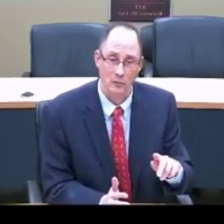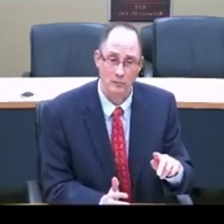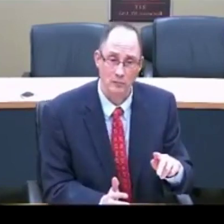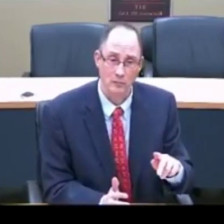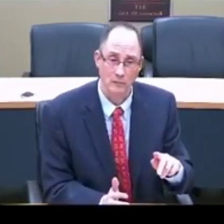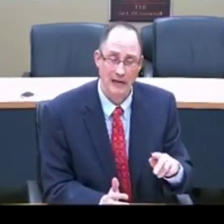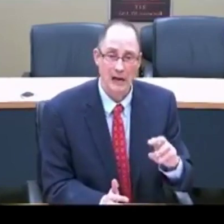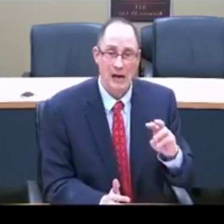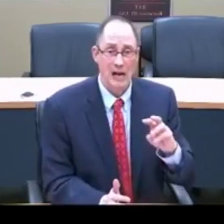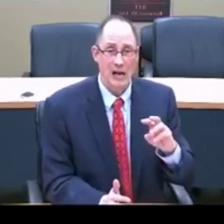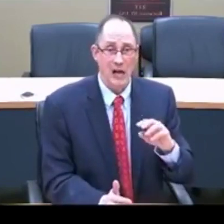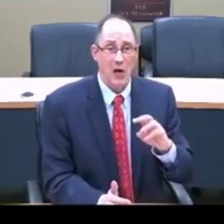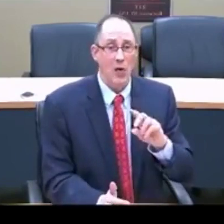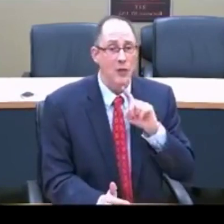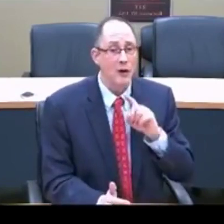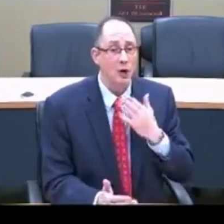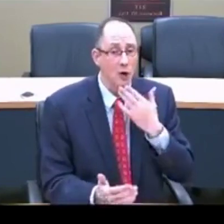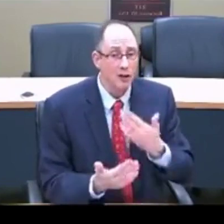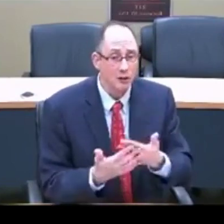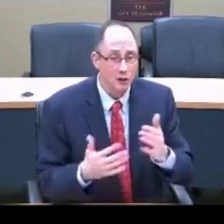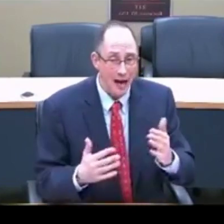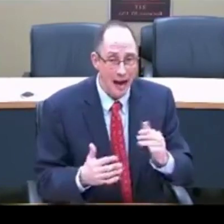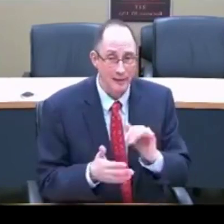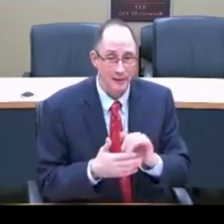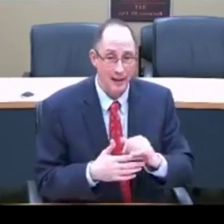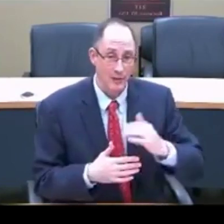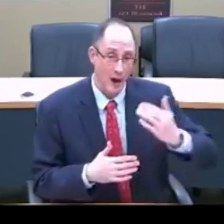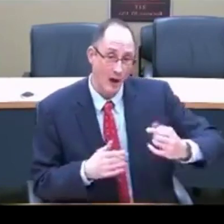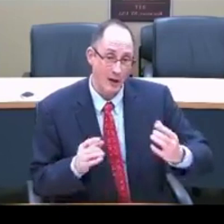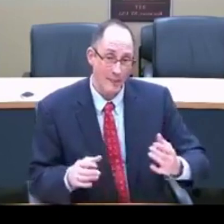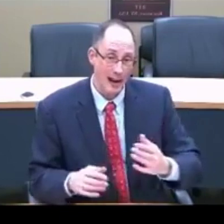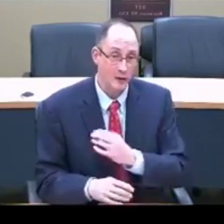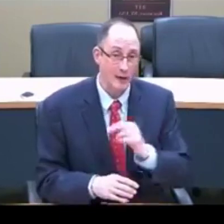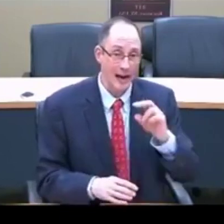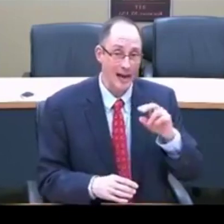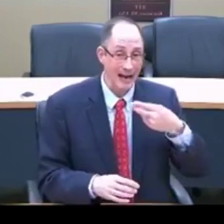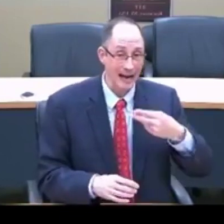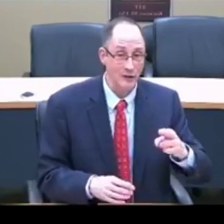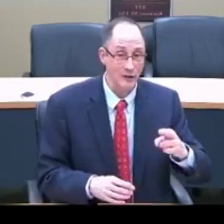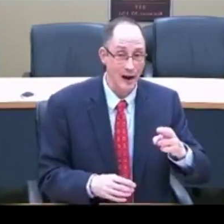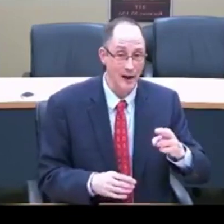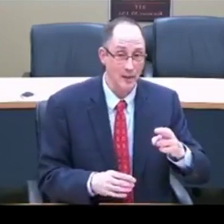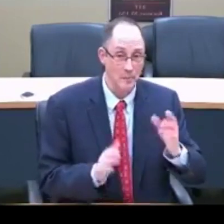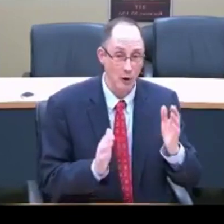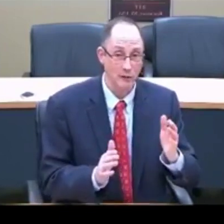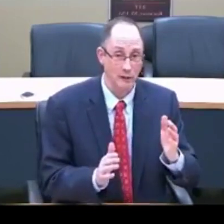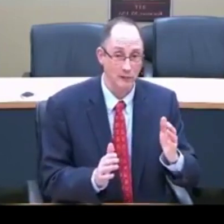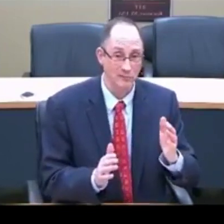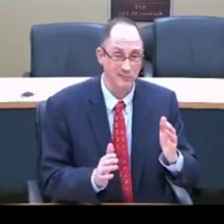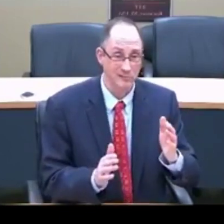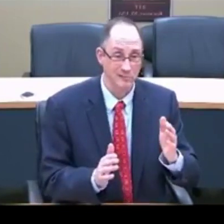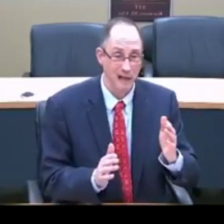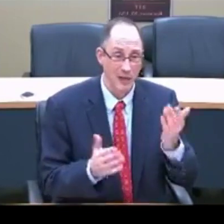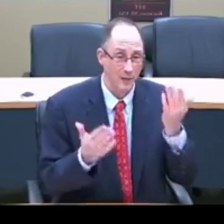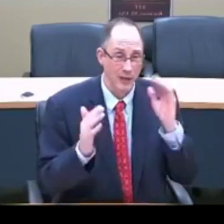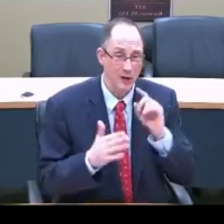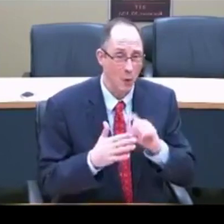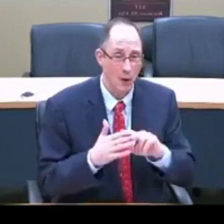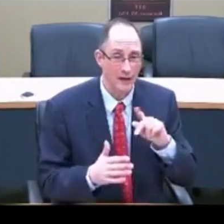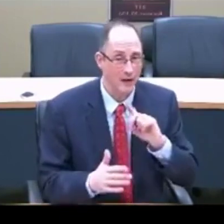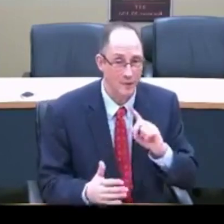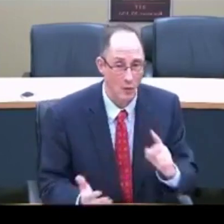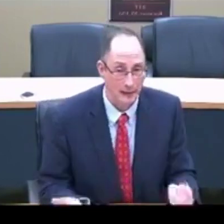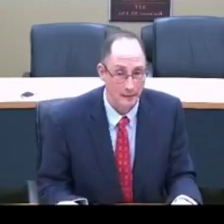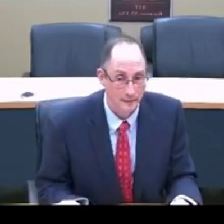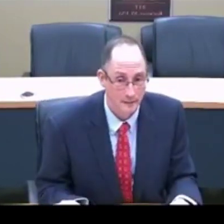phone. There's a good chance that the hiring manager and the HR person, they don't know what a